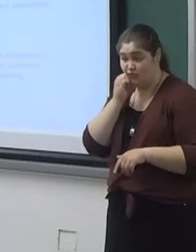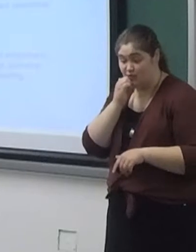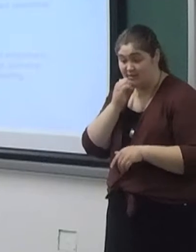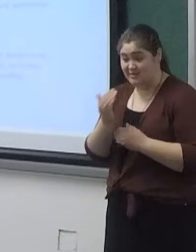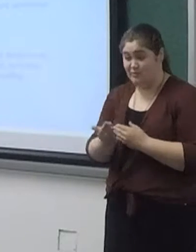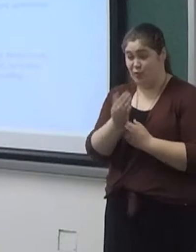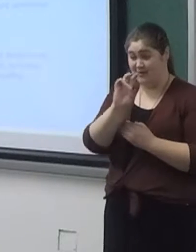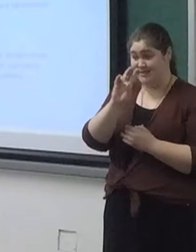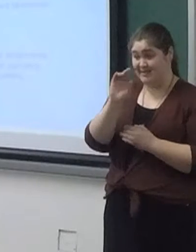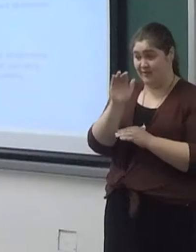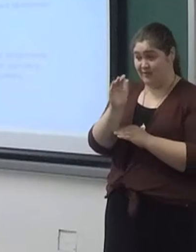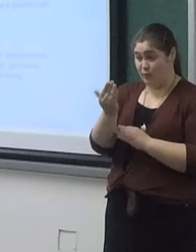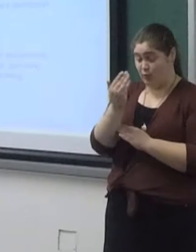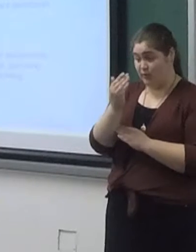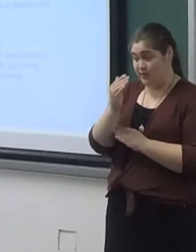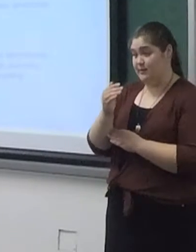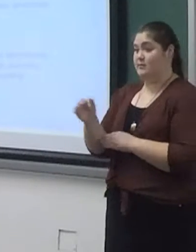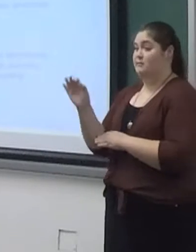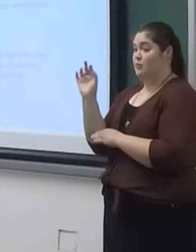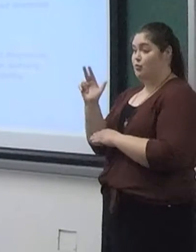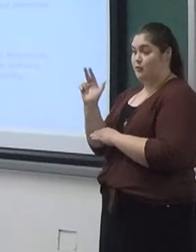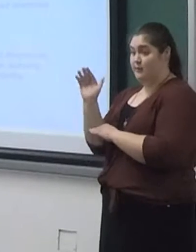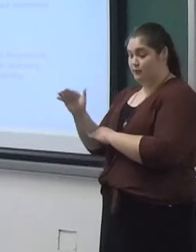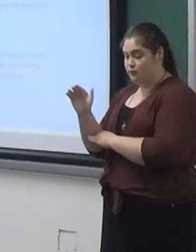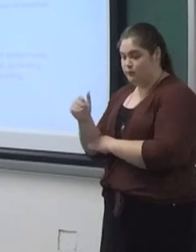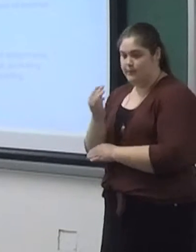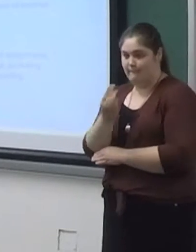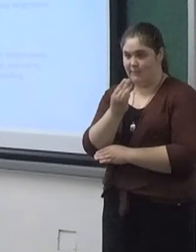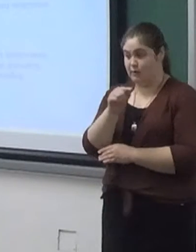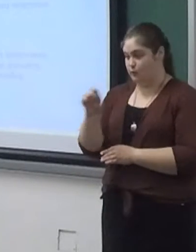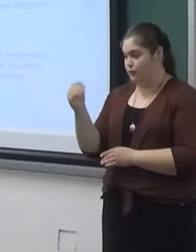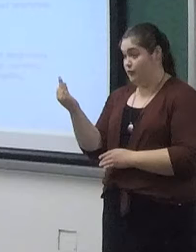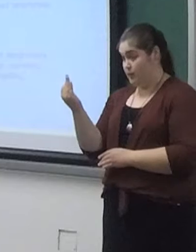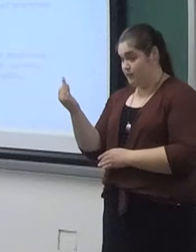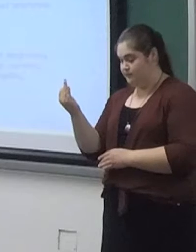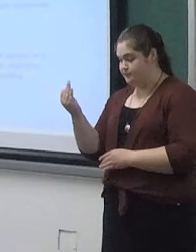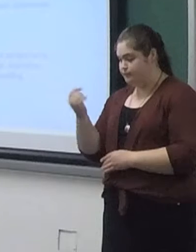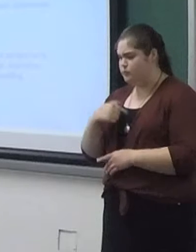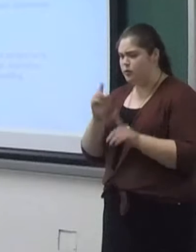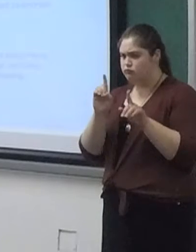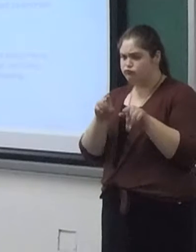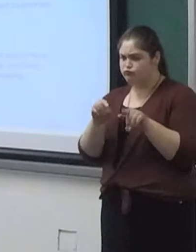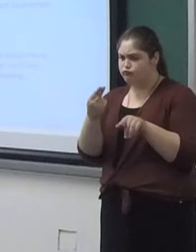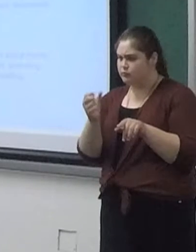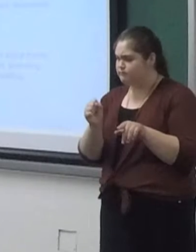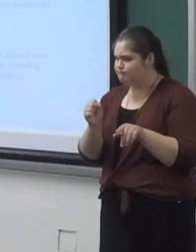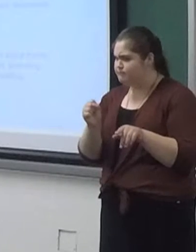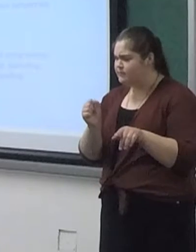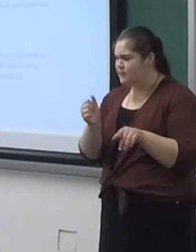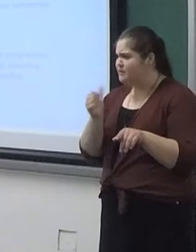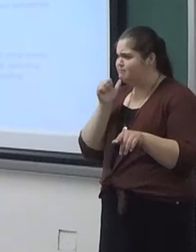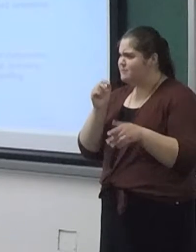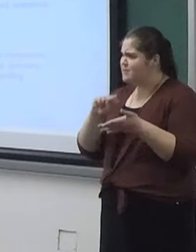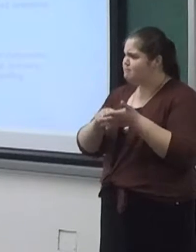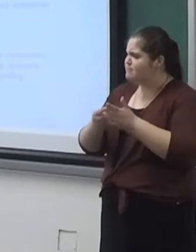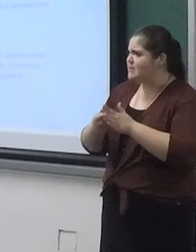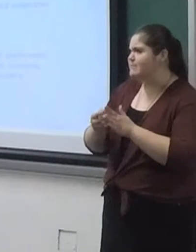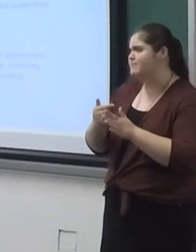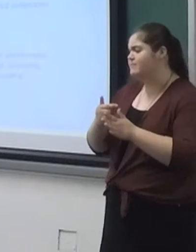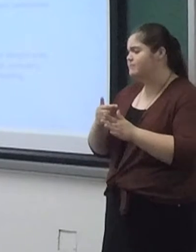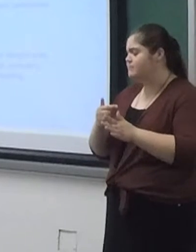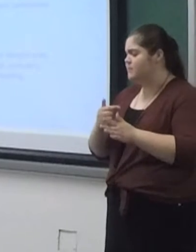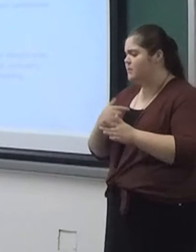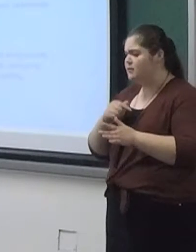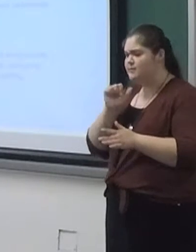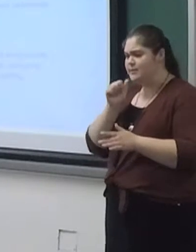3 p.m. Monday through Friday. And just because I was in the high school, it doesn't mean that I didn't